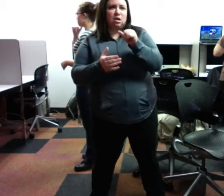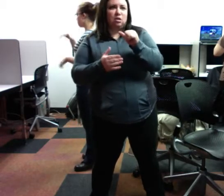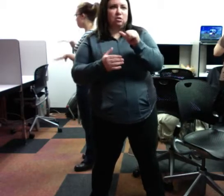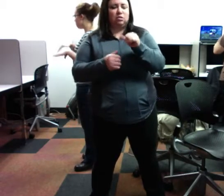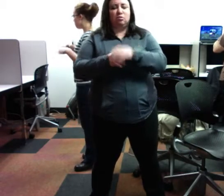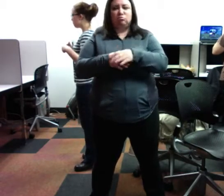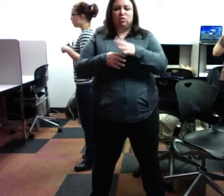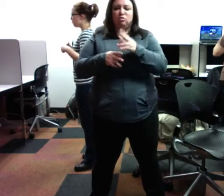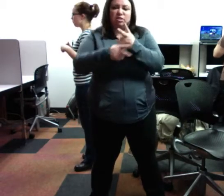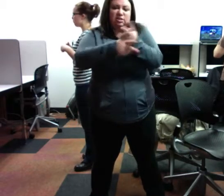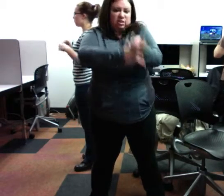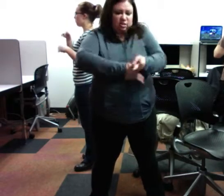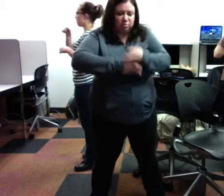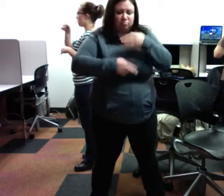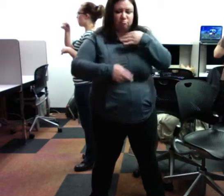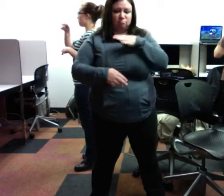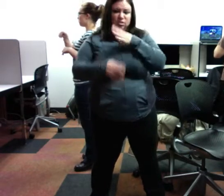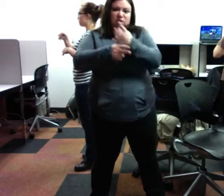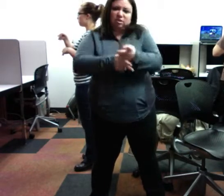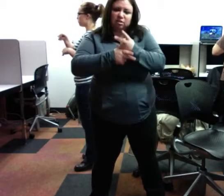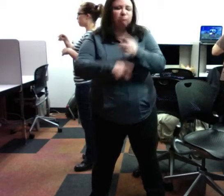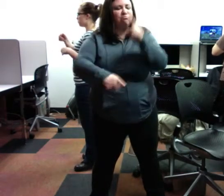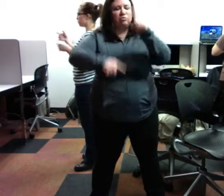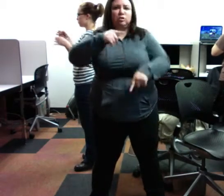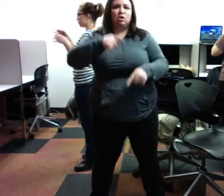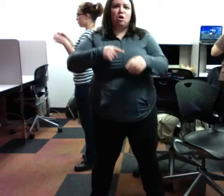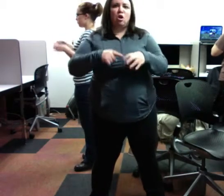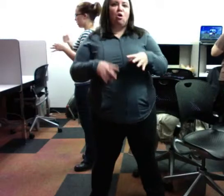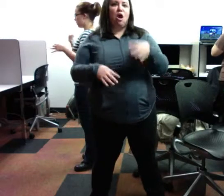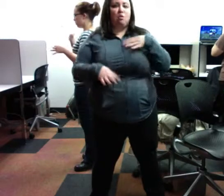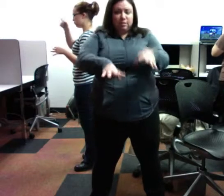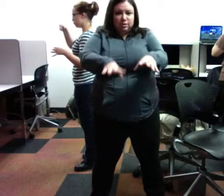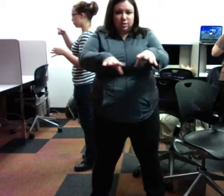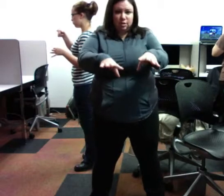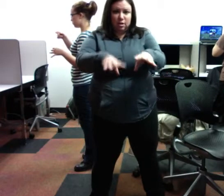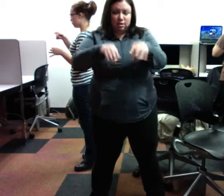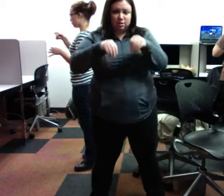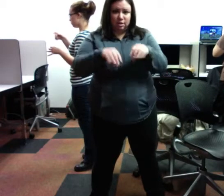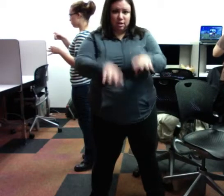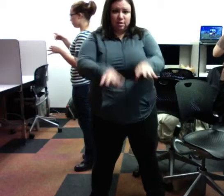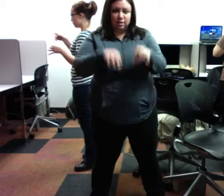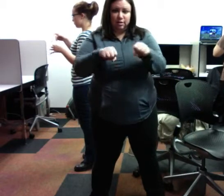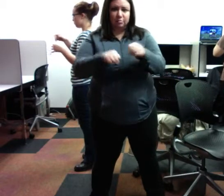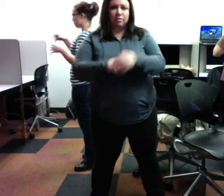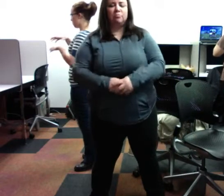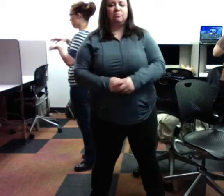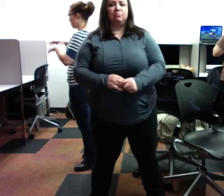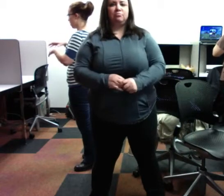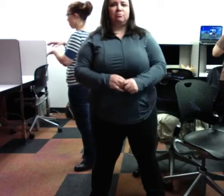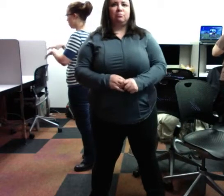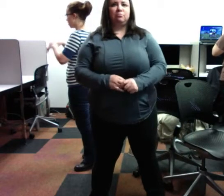very strongly that I should be adopted by college graduates, so everything was all set for me to be adopted at birth by a lawyer and his